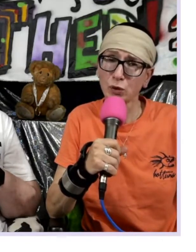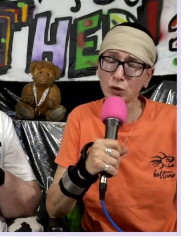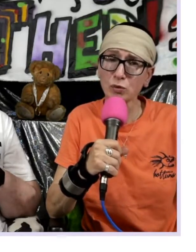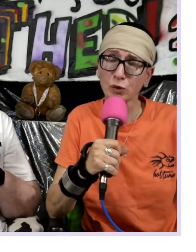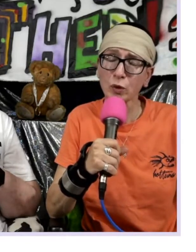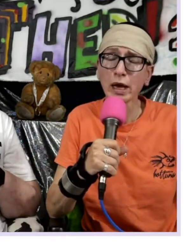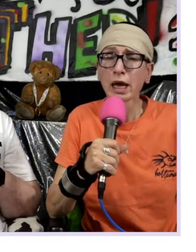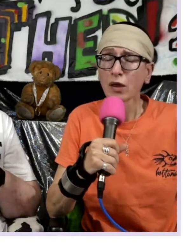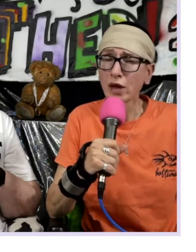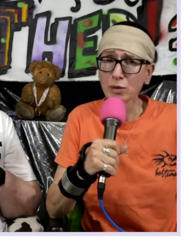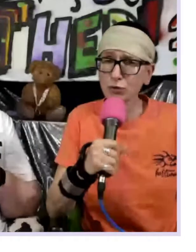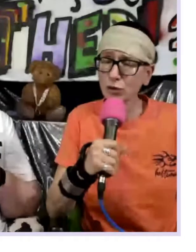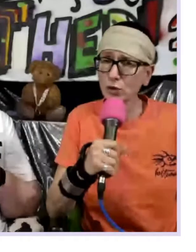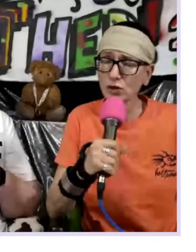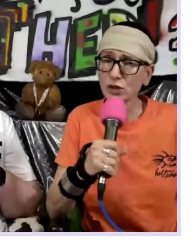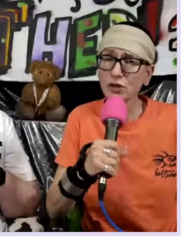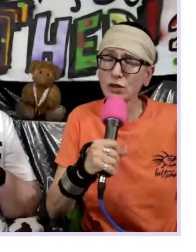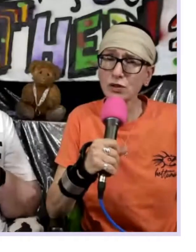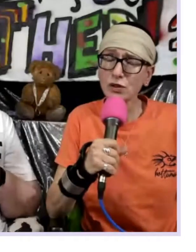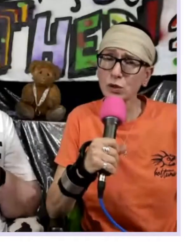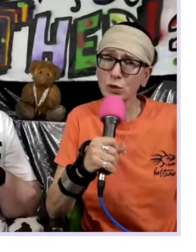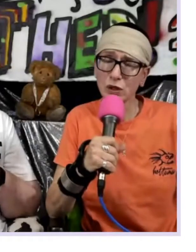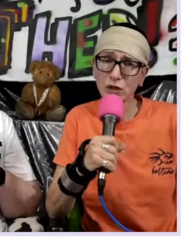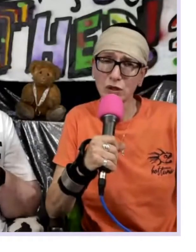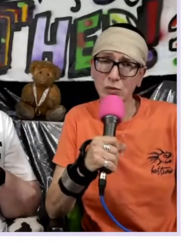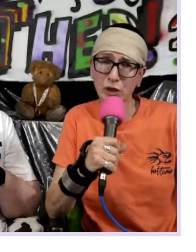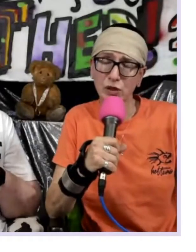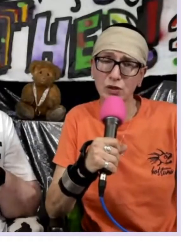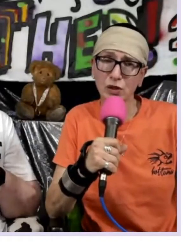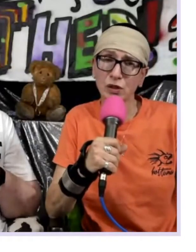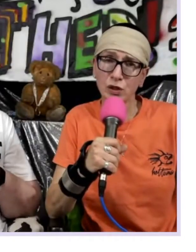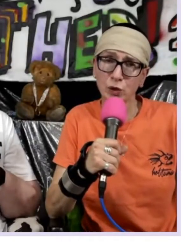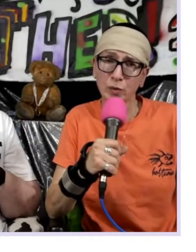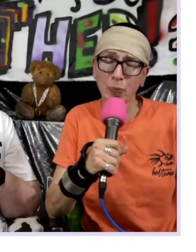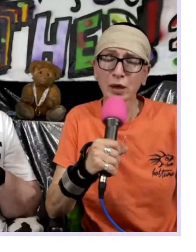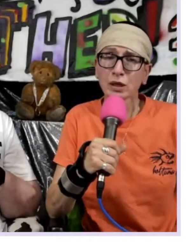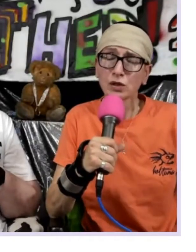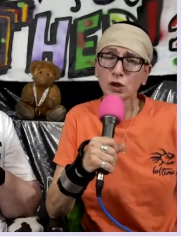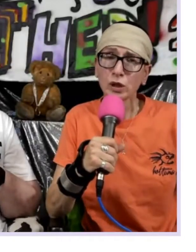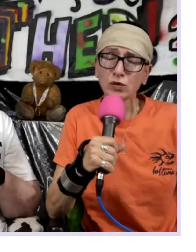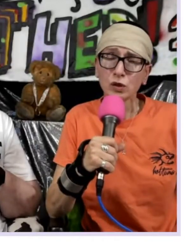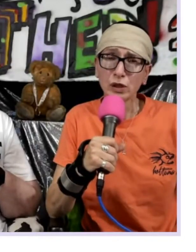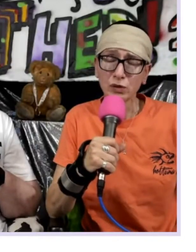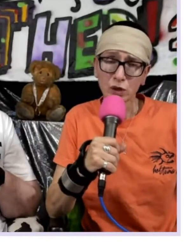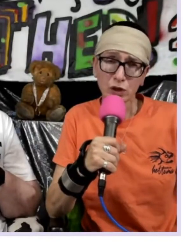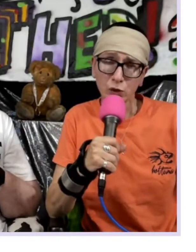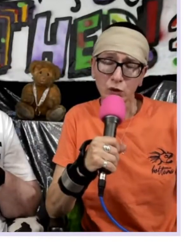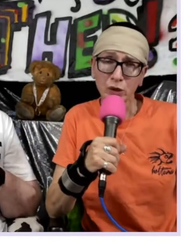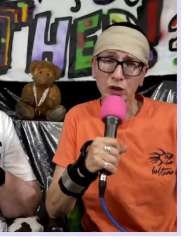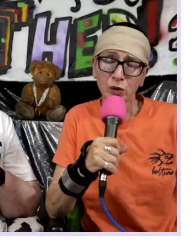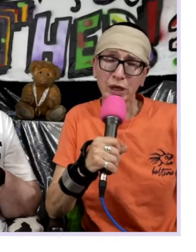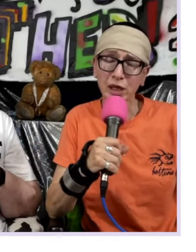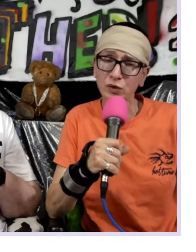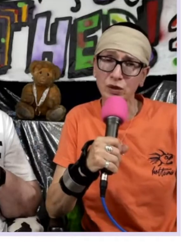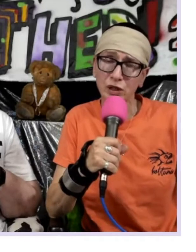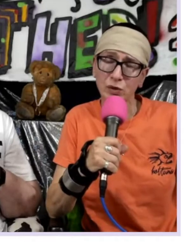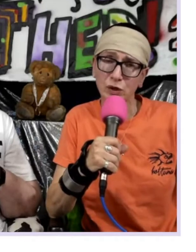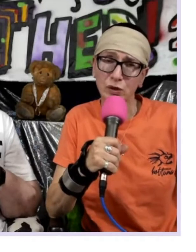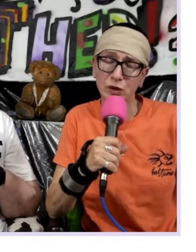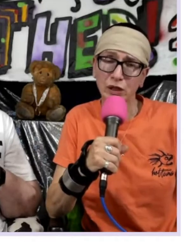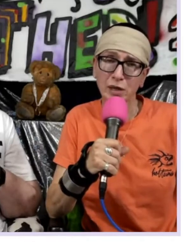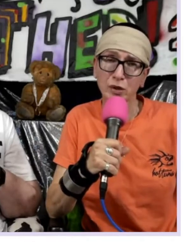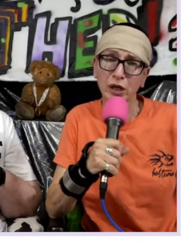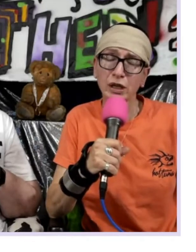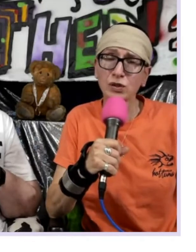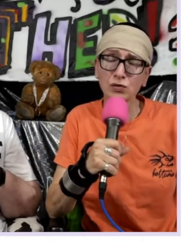as possible. That process is still taking place in Newham. So if you live in Newham and you haven't